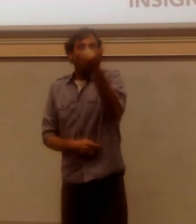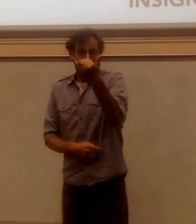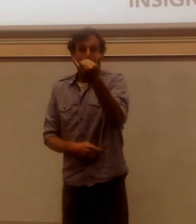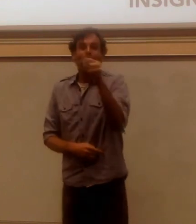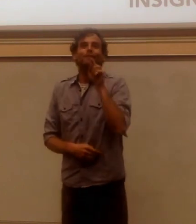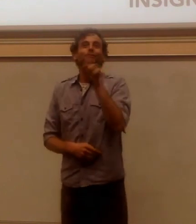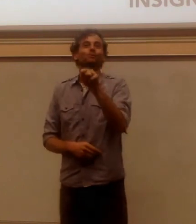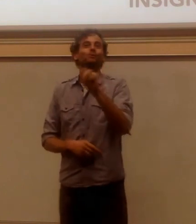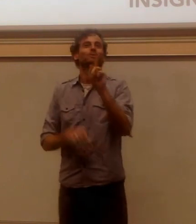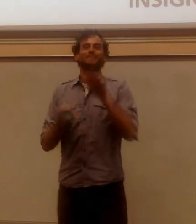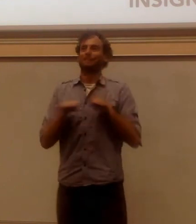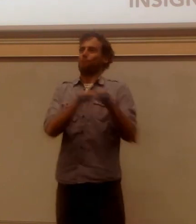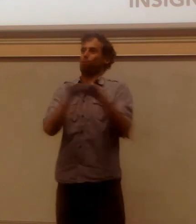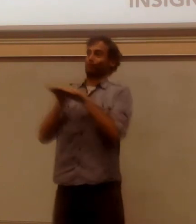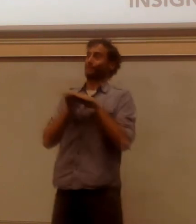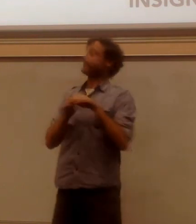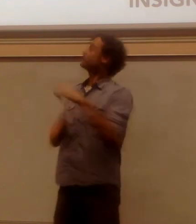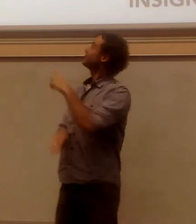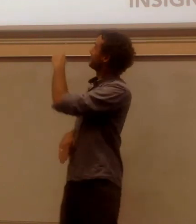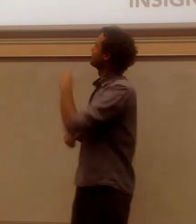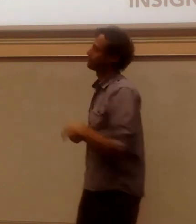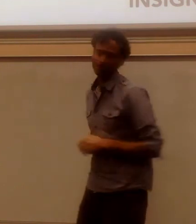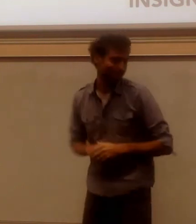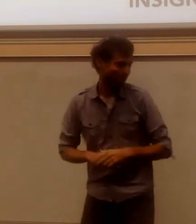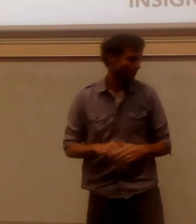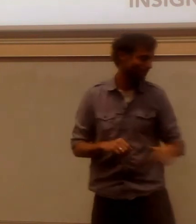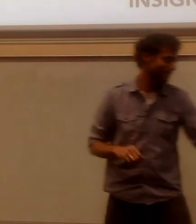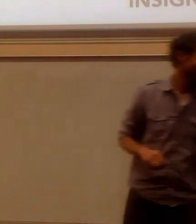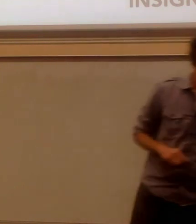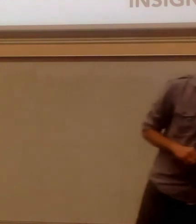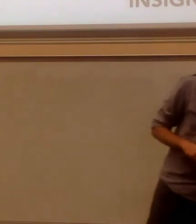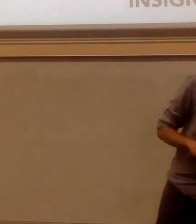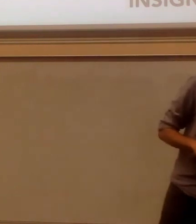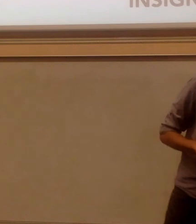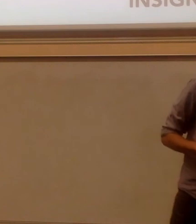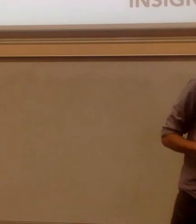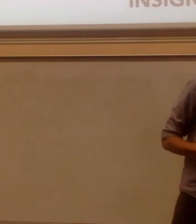And the subtitle is Just a Call Away from Democracy.